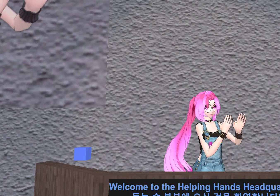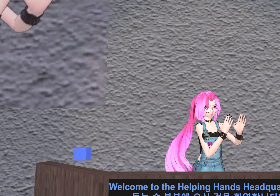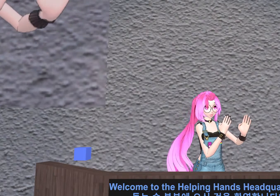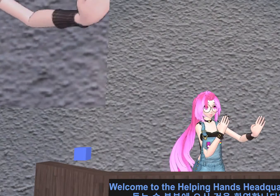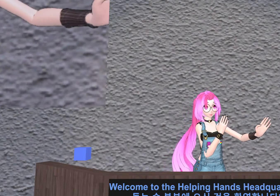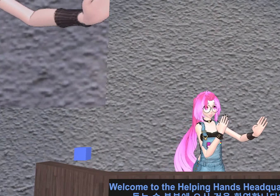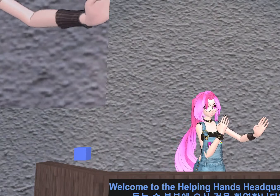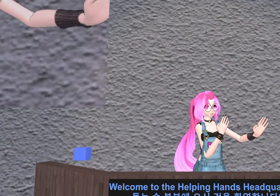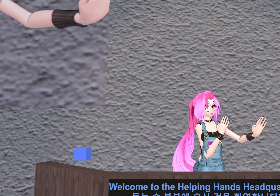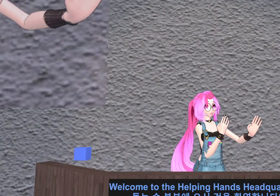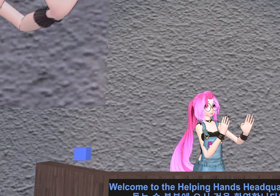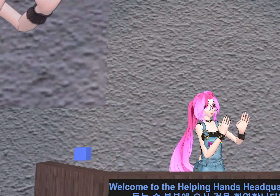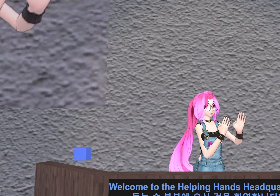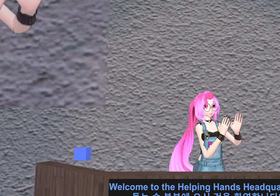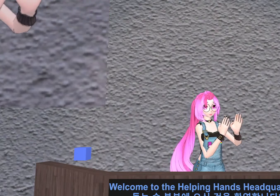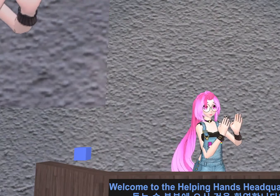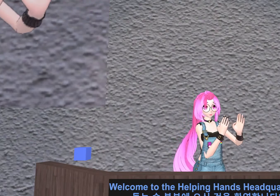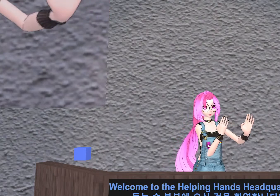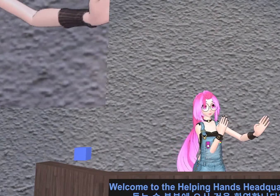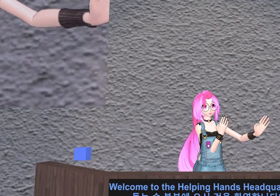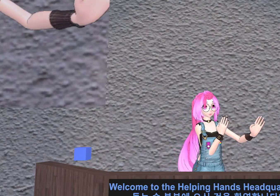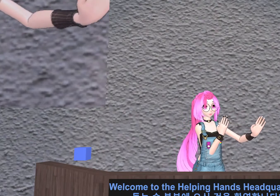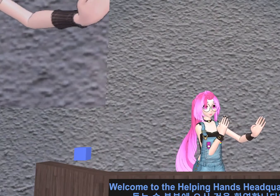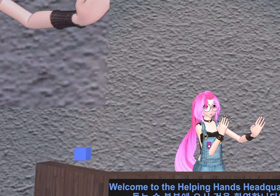Straight. Good one. Thank you. Straight.